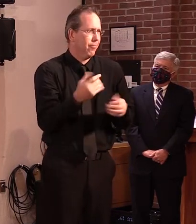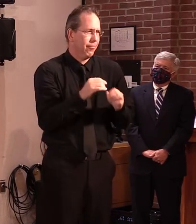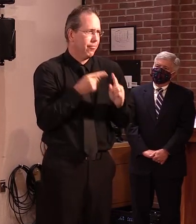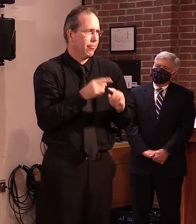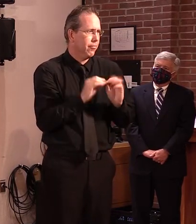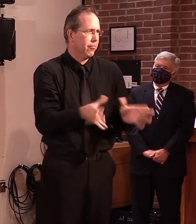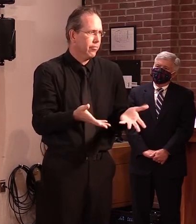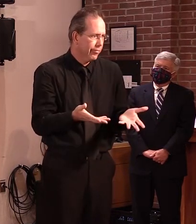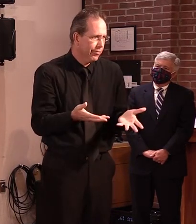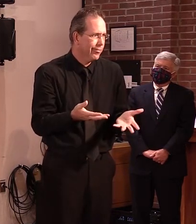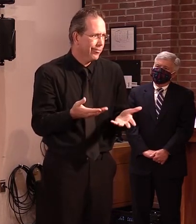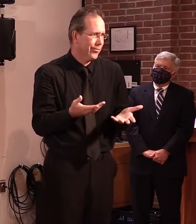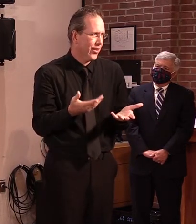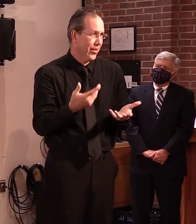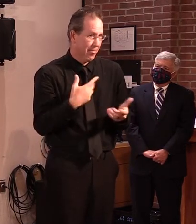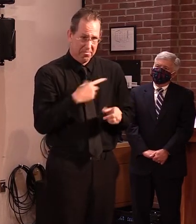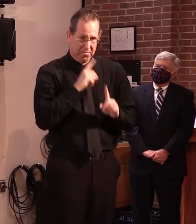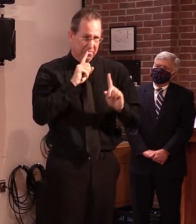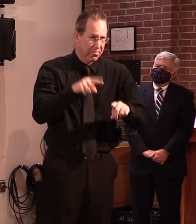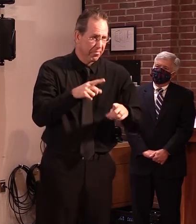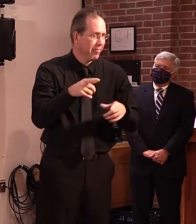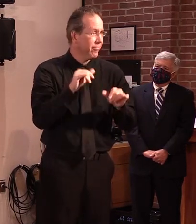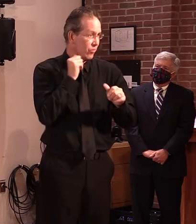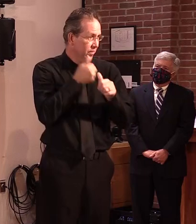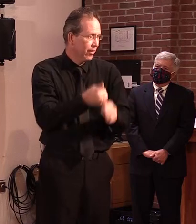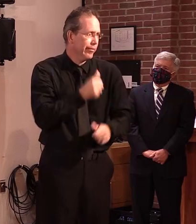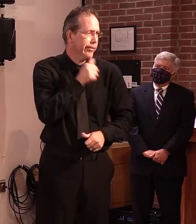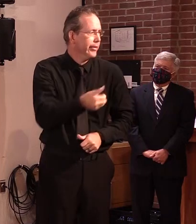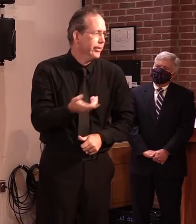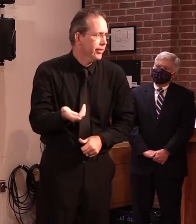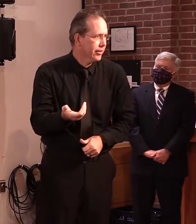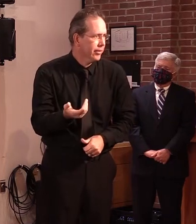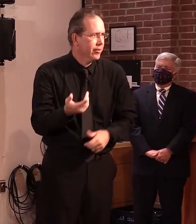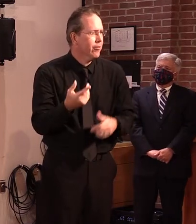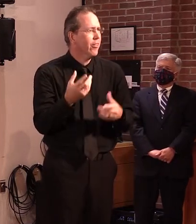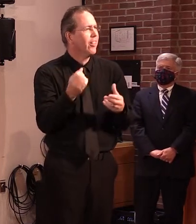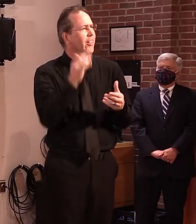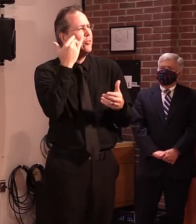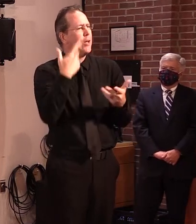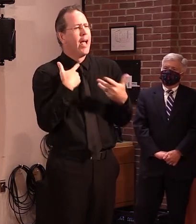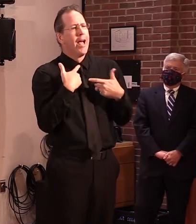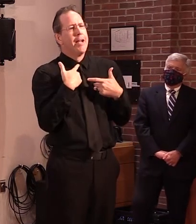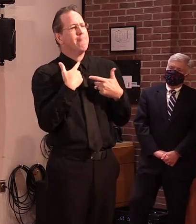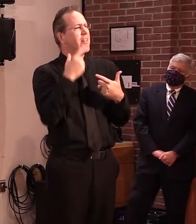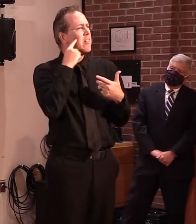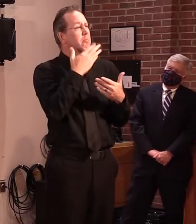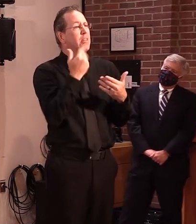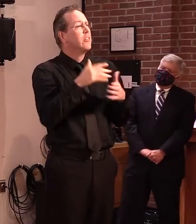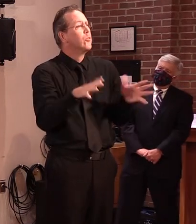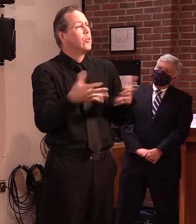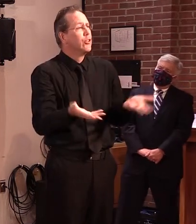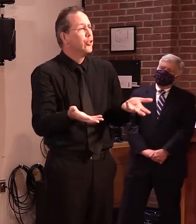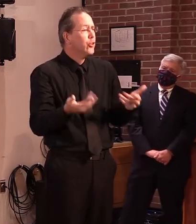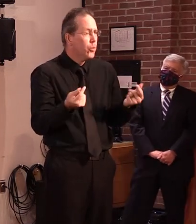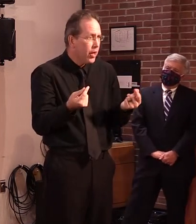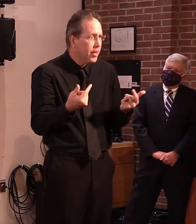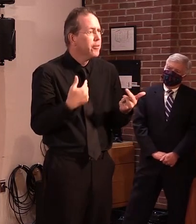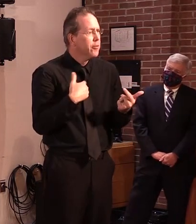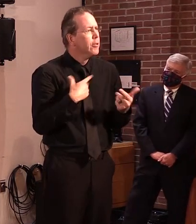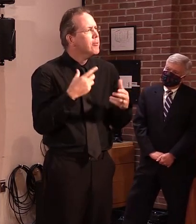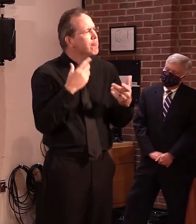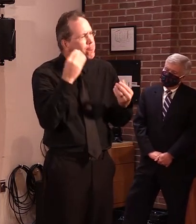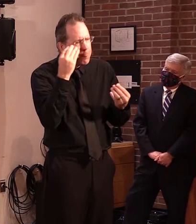this. That's why we did what we did, or what I thought was right. It was a while before we